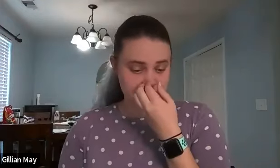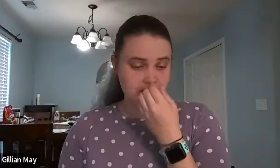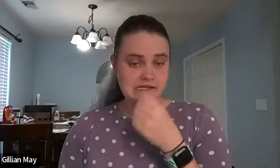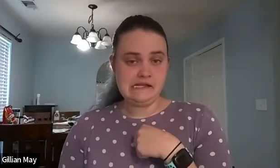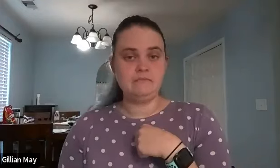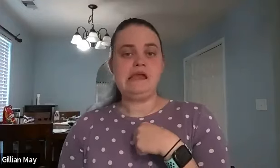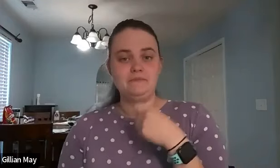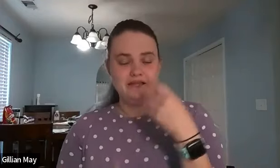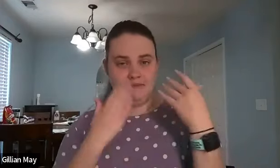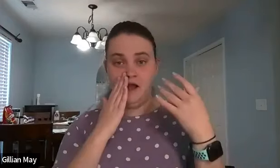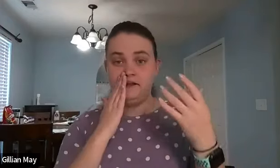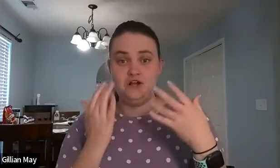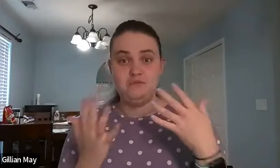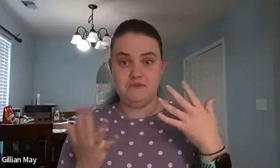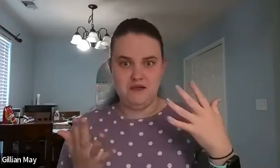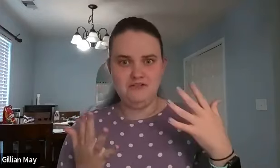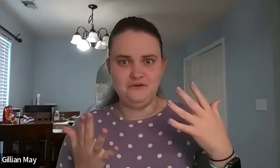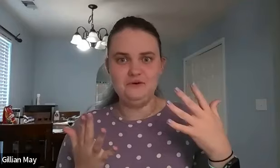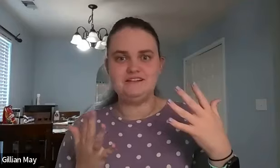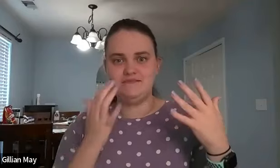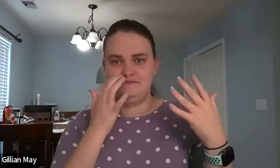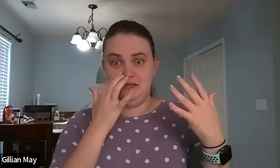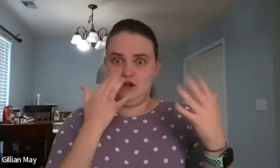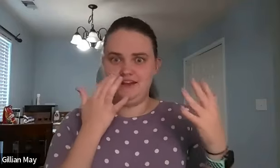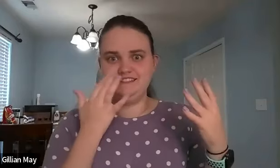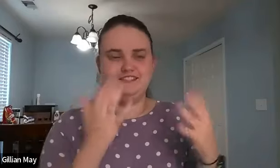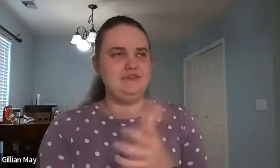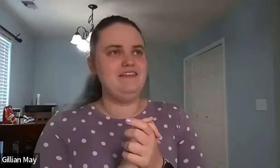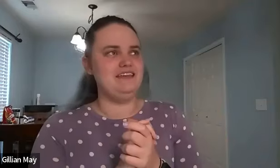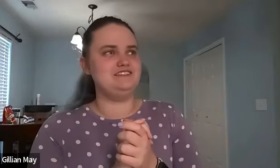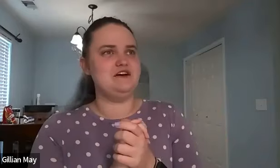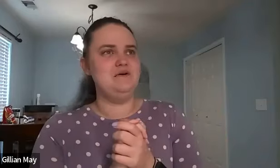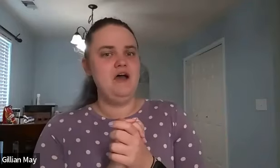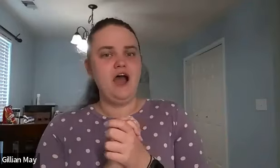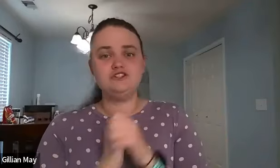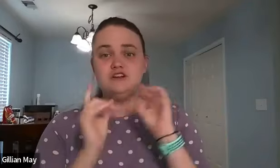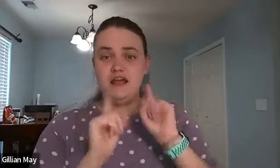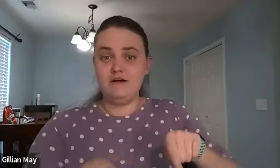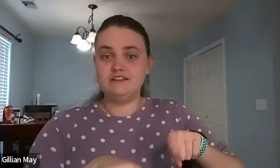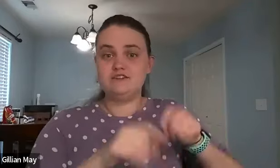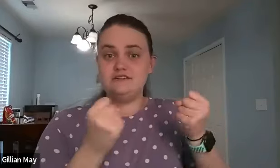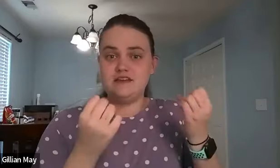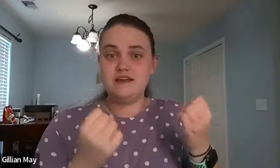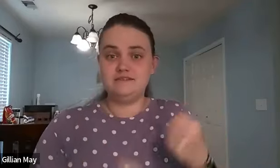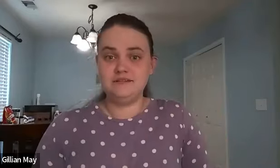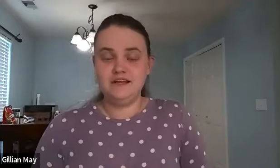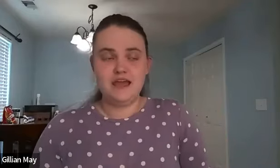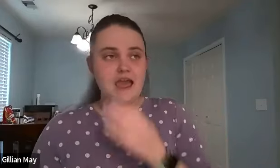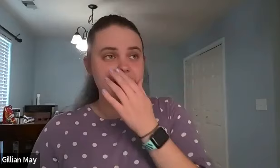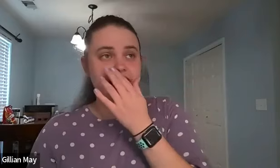there eating and I'm like, I'm not going to talk with my mouth full because I've been taught not to do that. And so I'll answer her and sign and